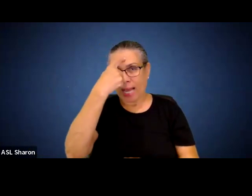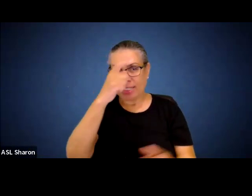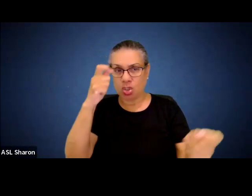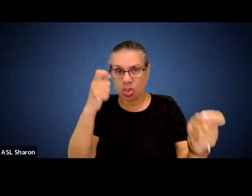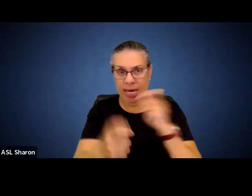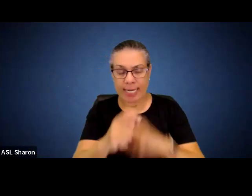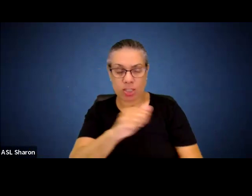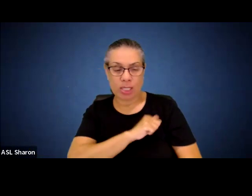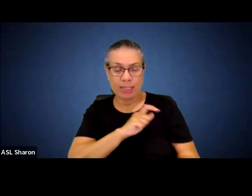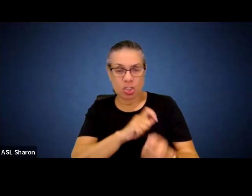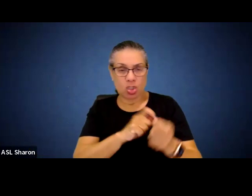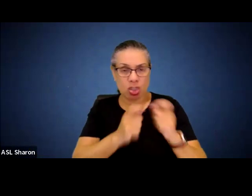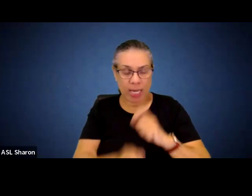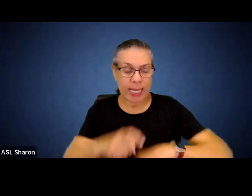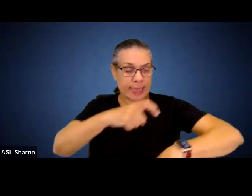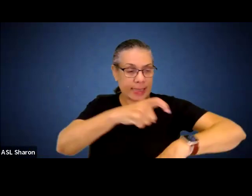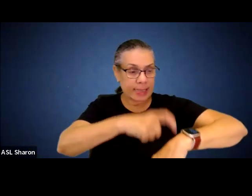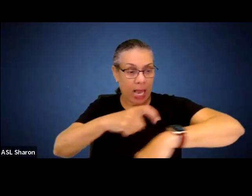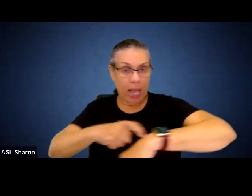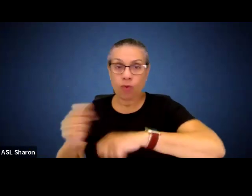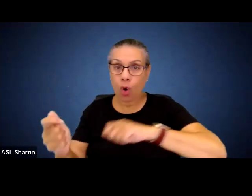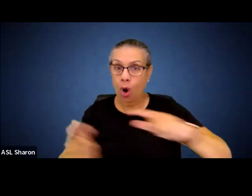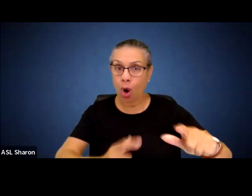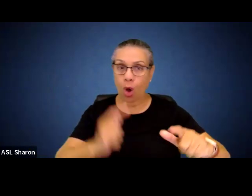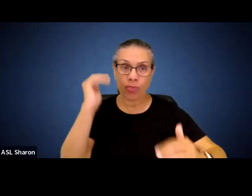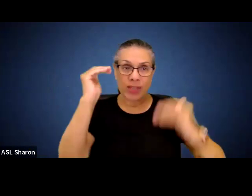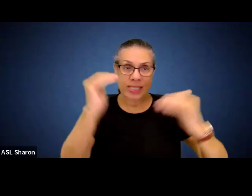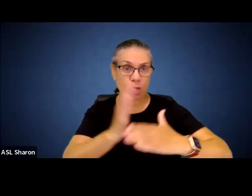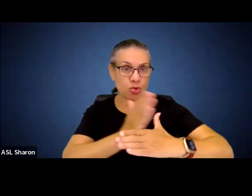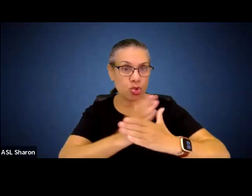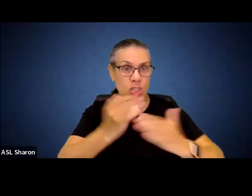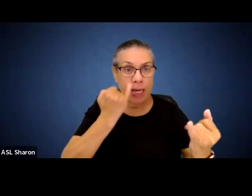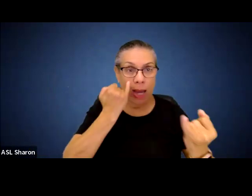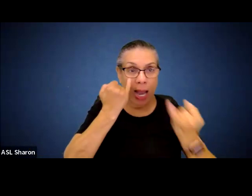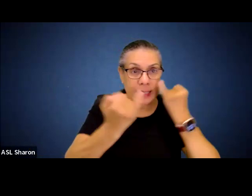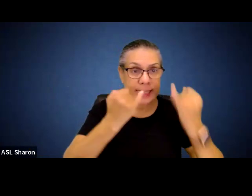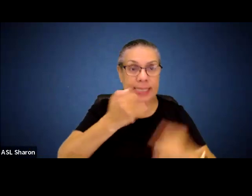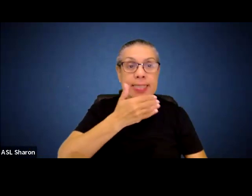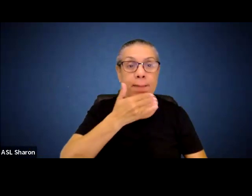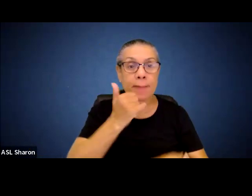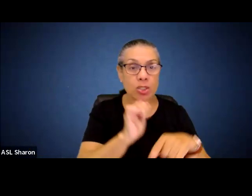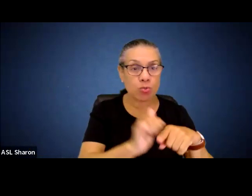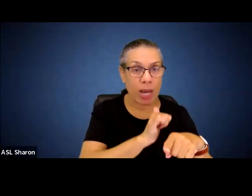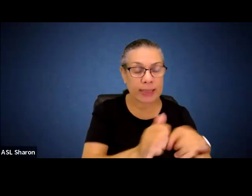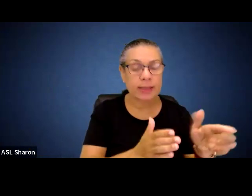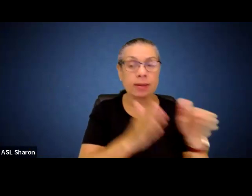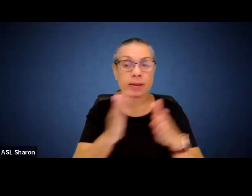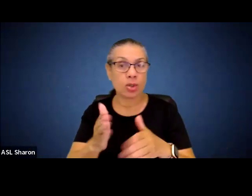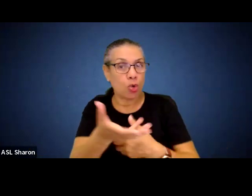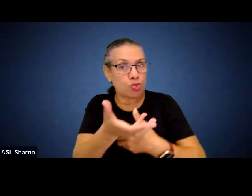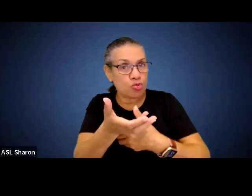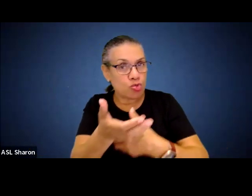structures, collaborative time of all the adults sharing their ideas and best practices, opportunities to build